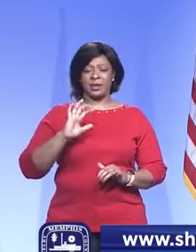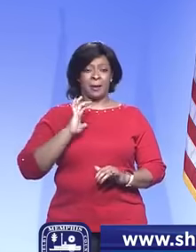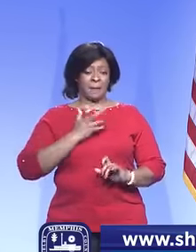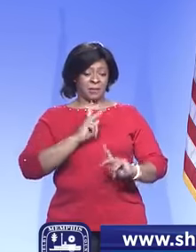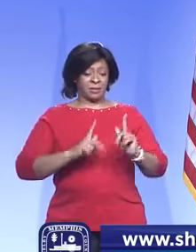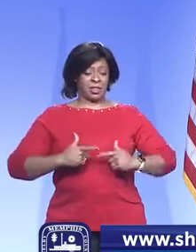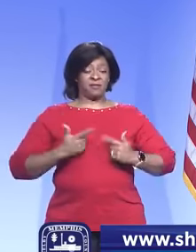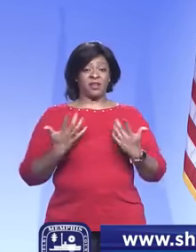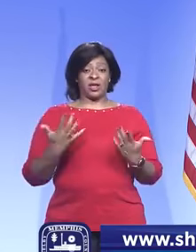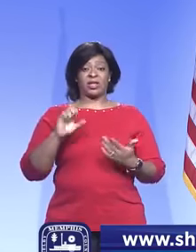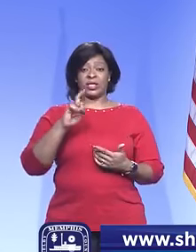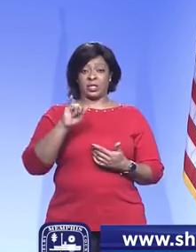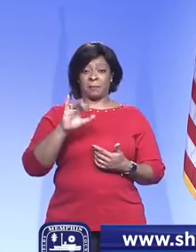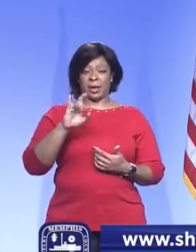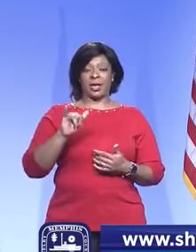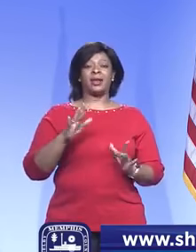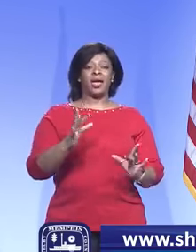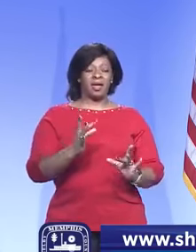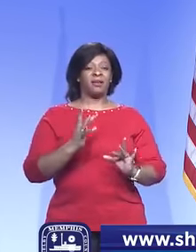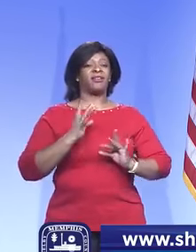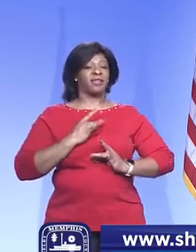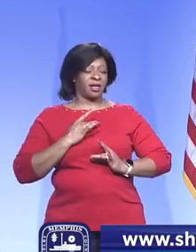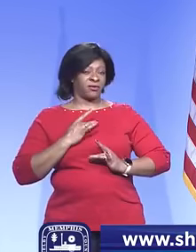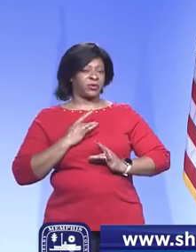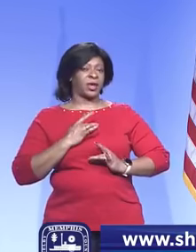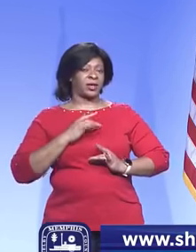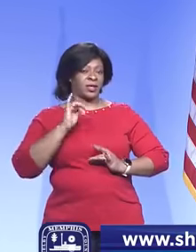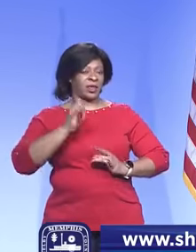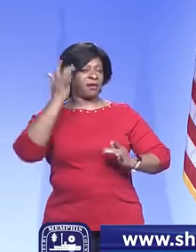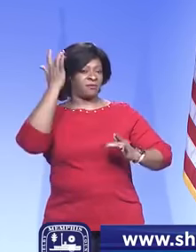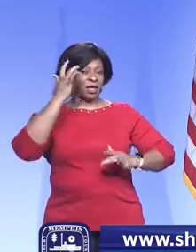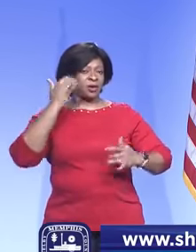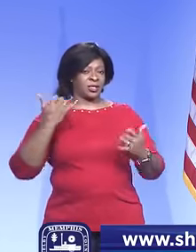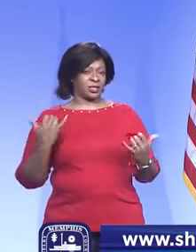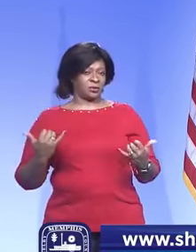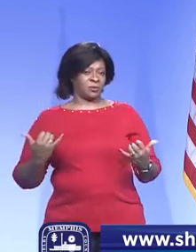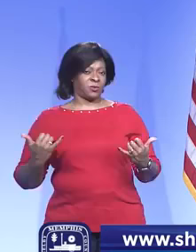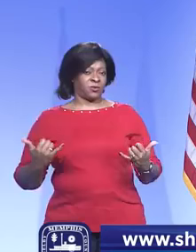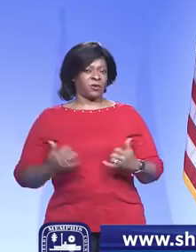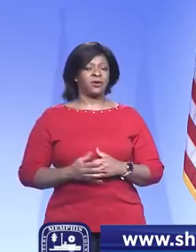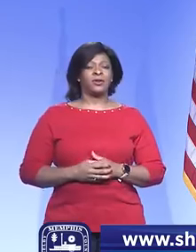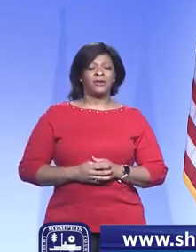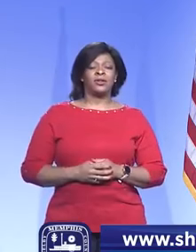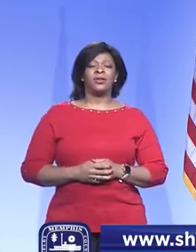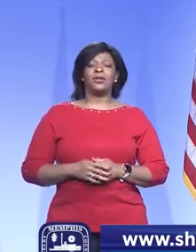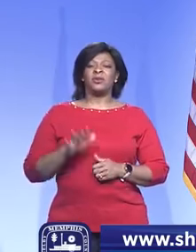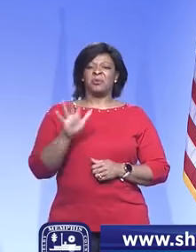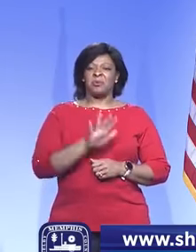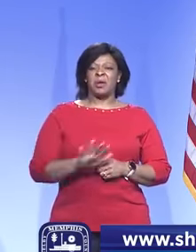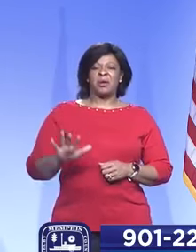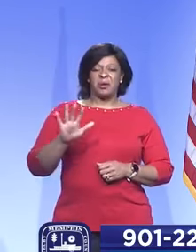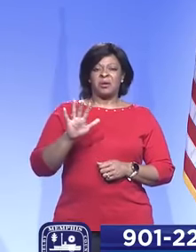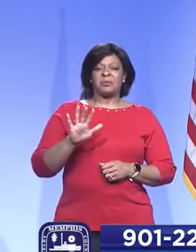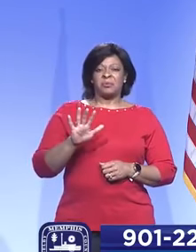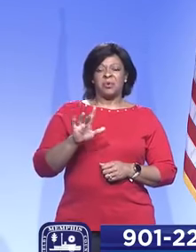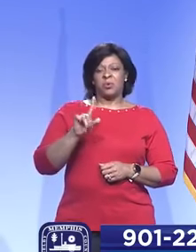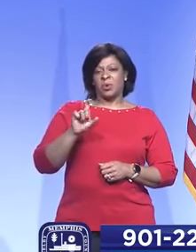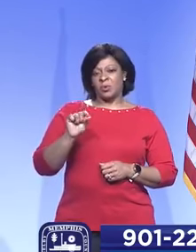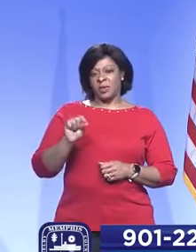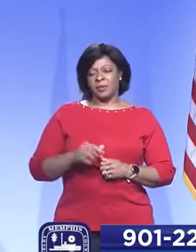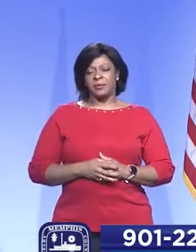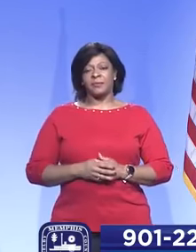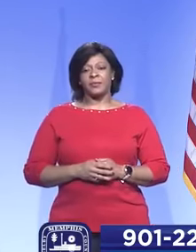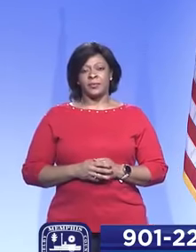population have been infected by this virus at this point, which is roughly 1 in 20.